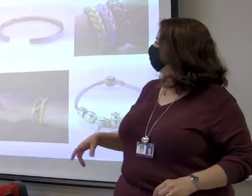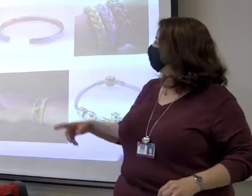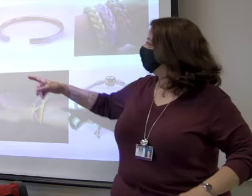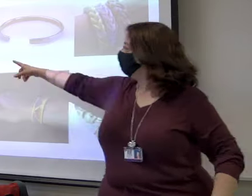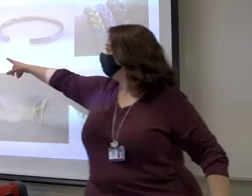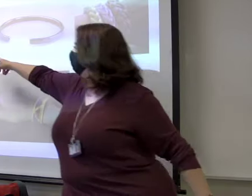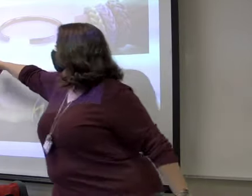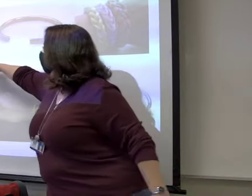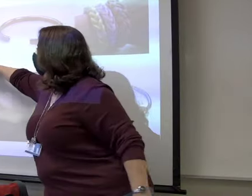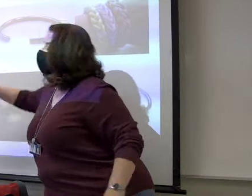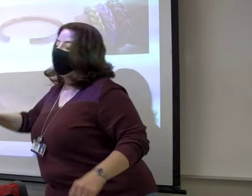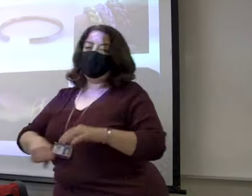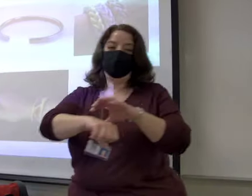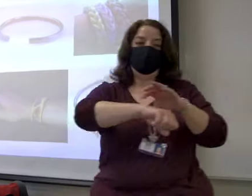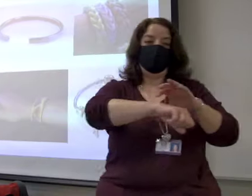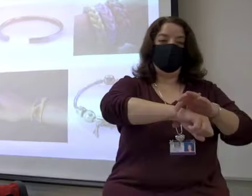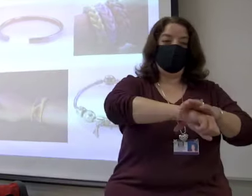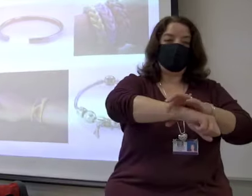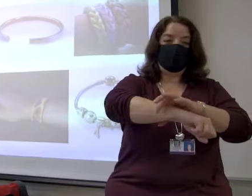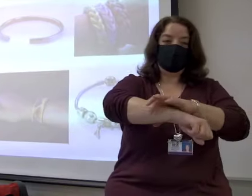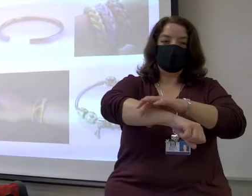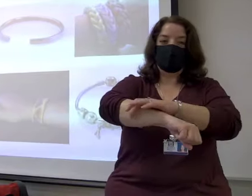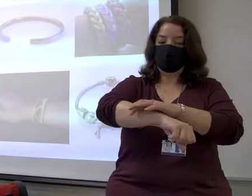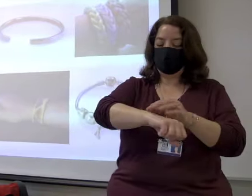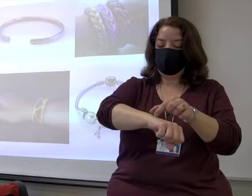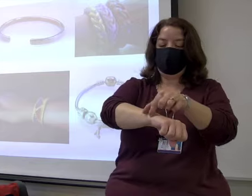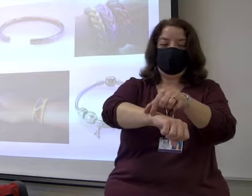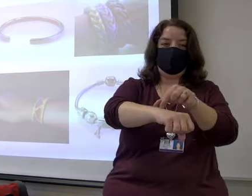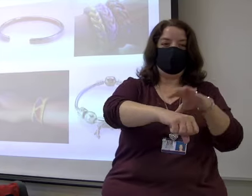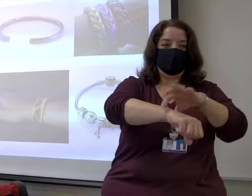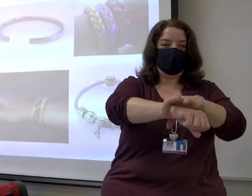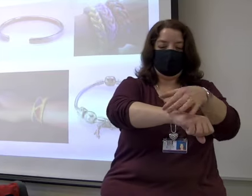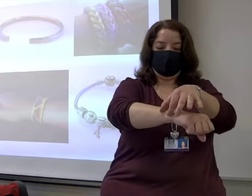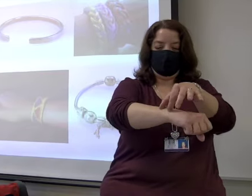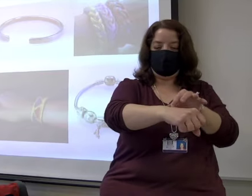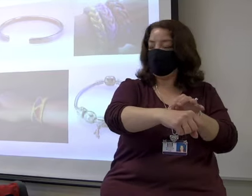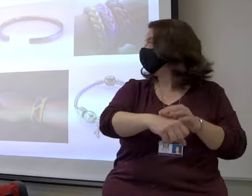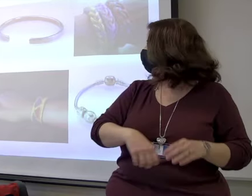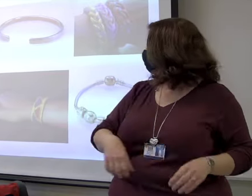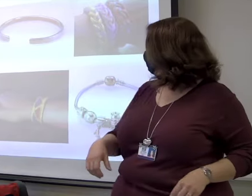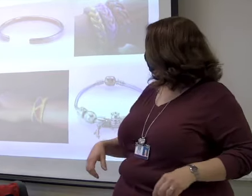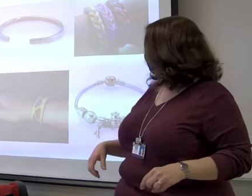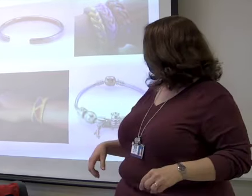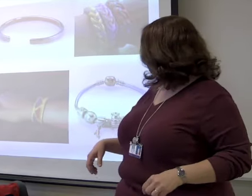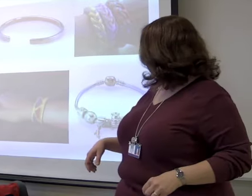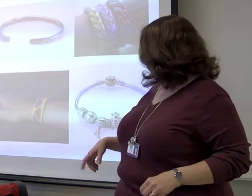So you might have a whole bunch of bracelets on. You might have a bracelet that's thick,